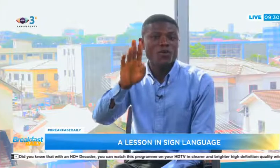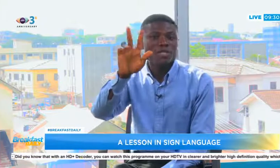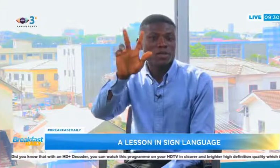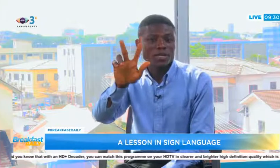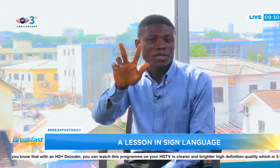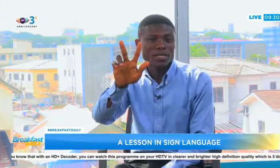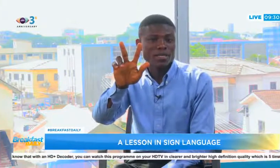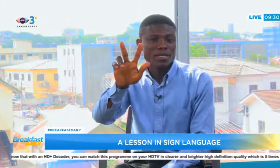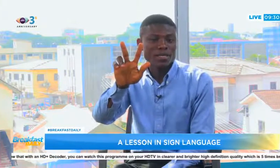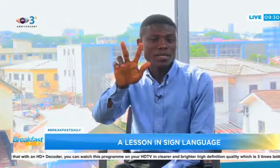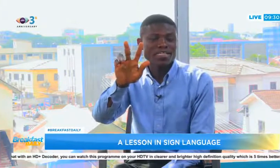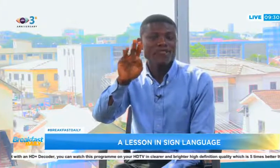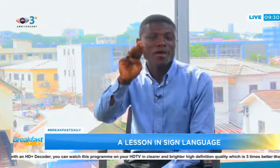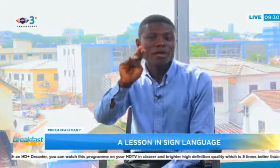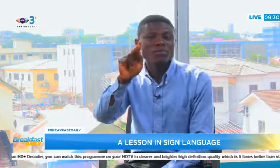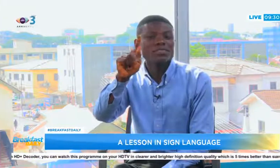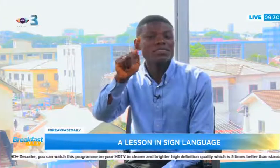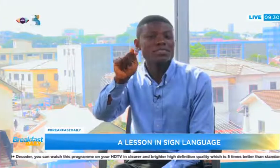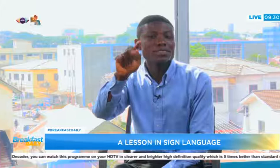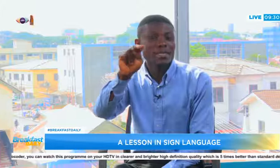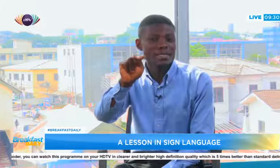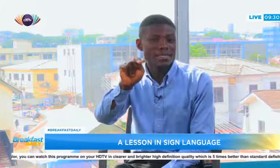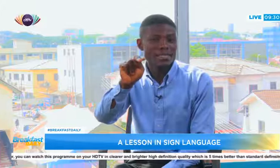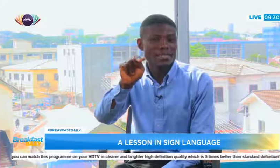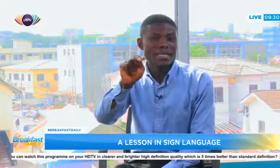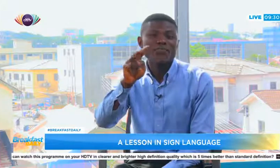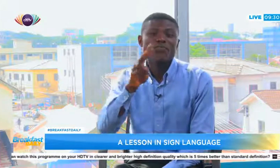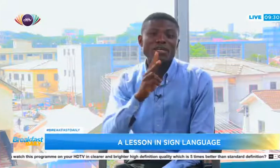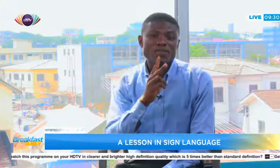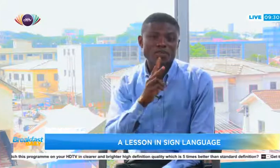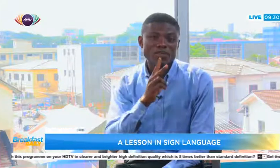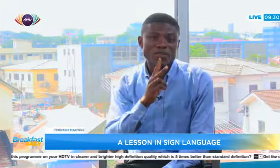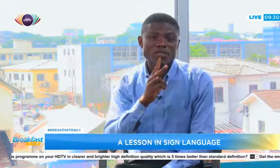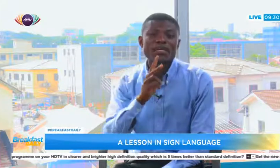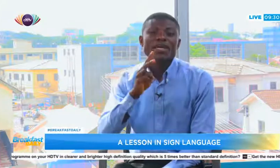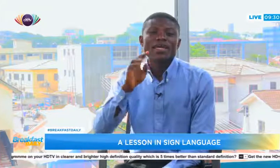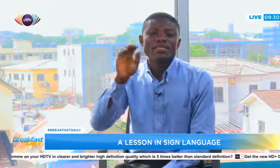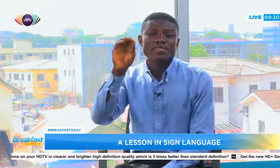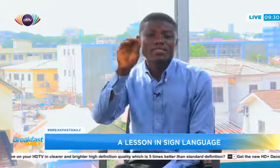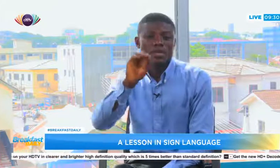949443. That's for MTN. All right. And then for Vodafone, it's